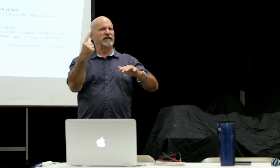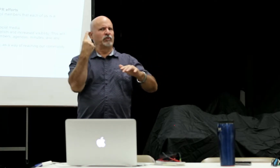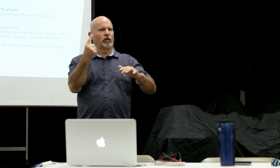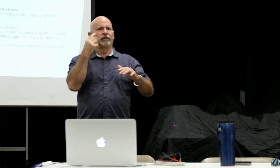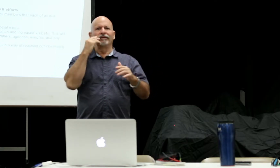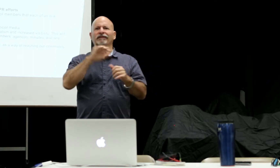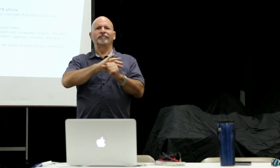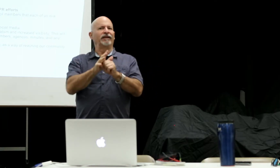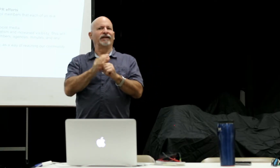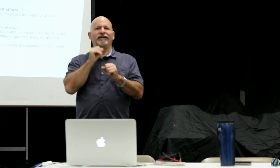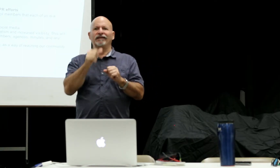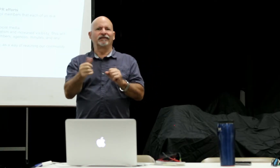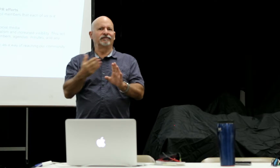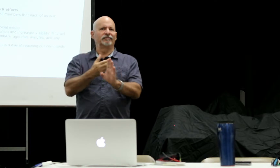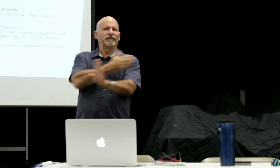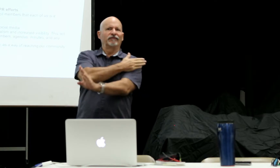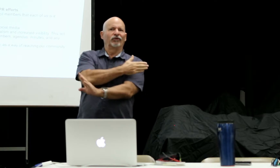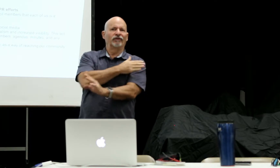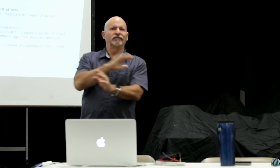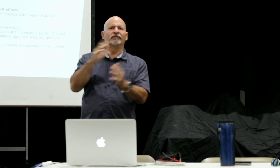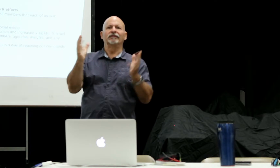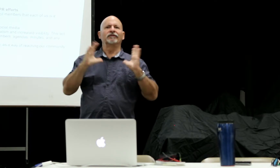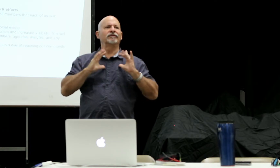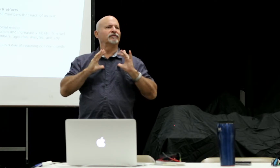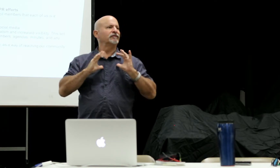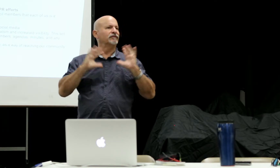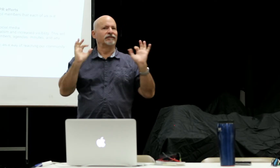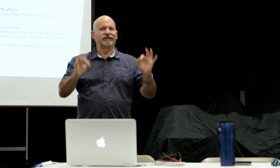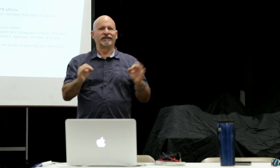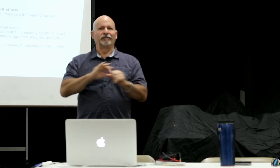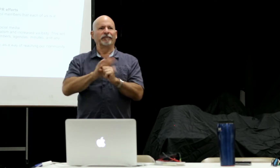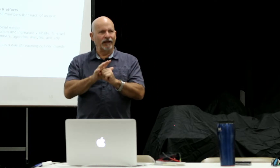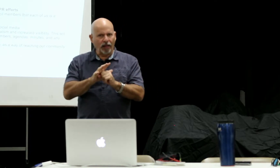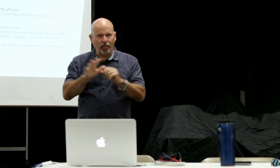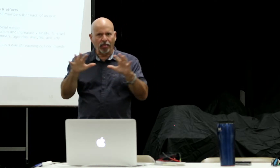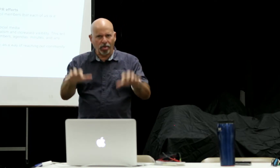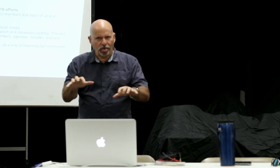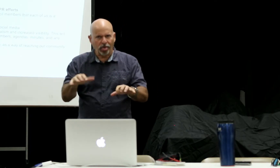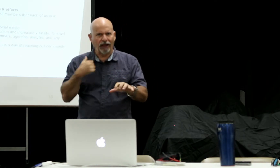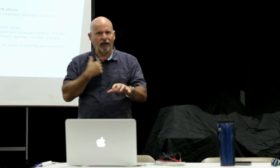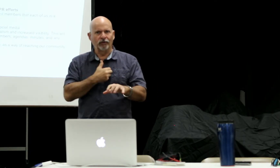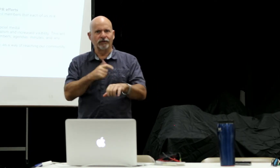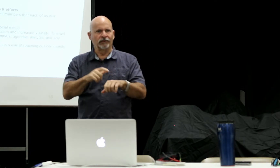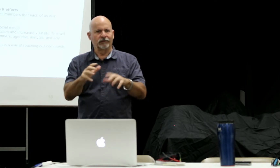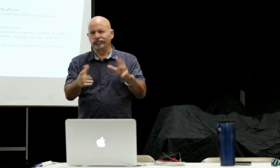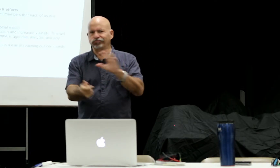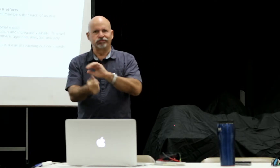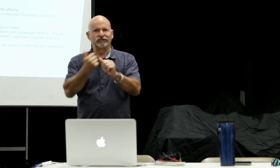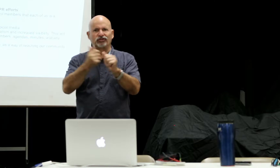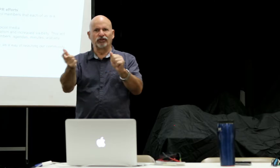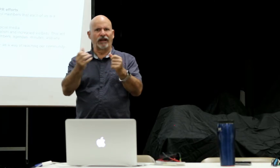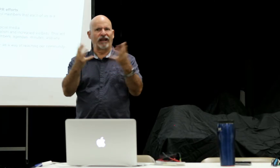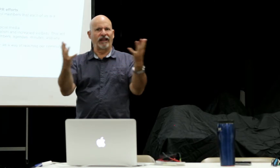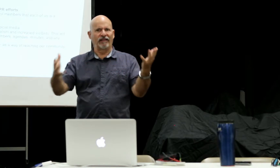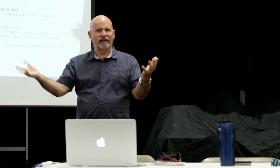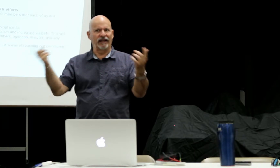30th anniversary had a large turnout. I hadn't attended one before that. and then COVID happened, and I feel like a